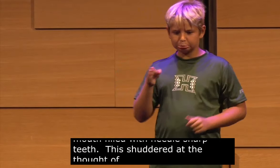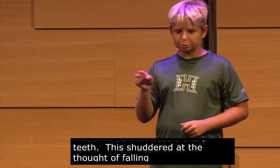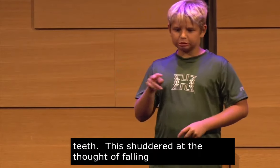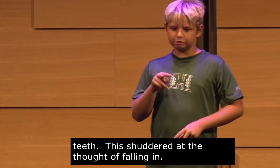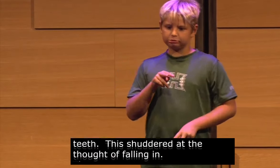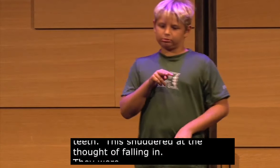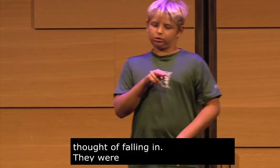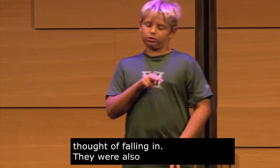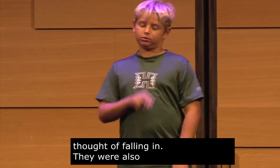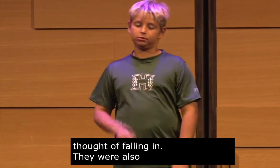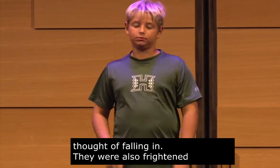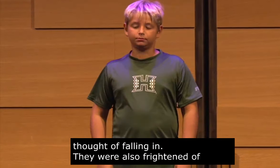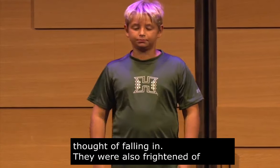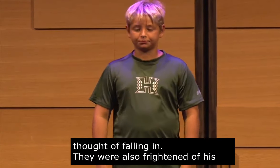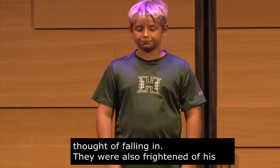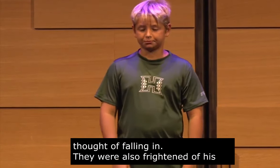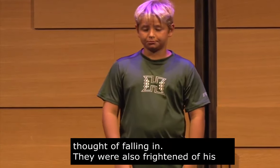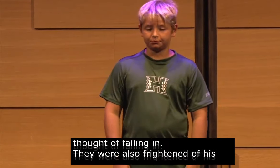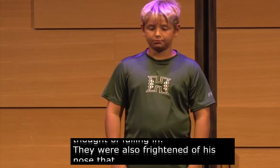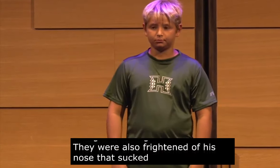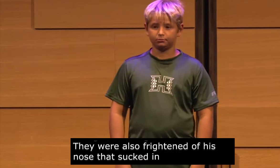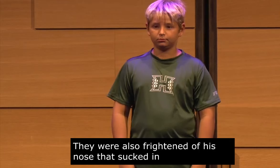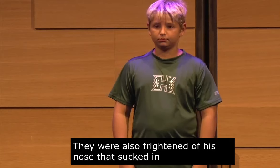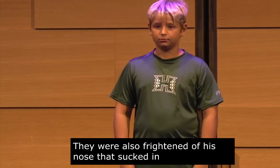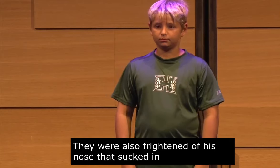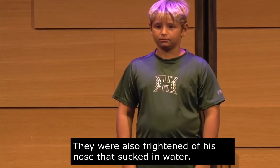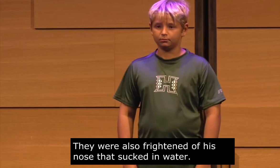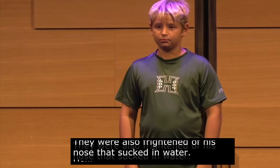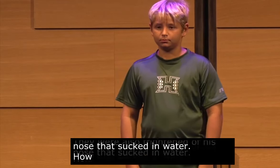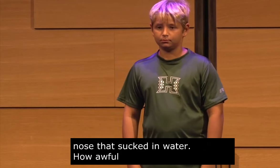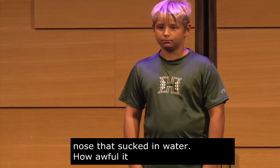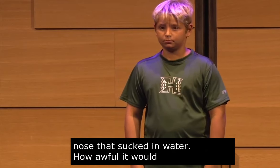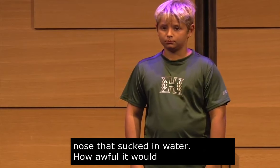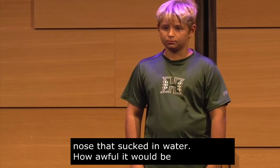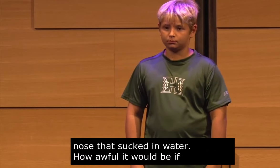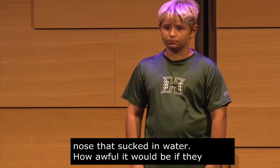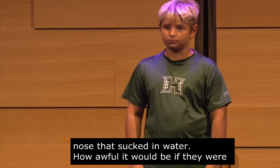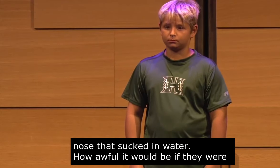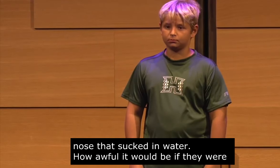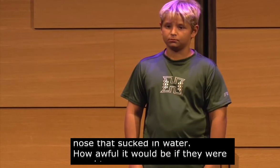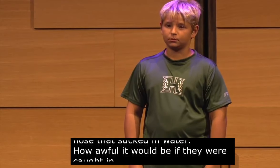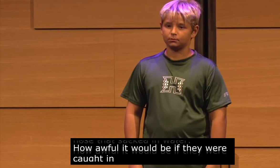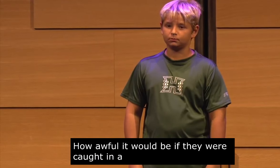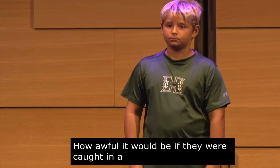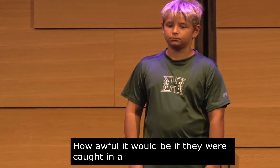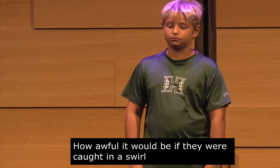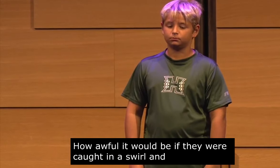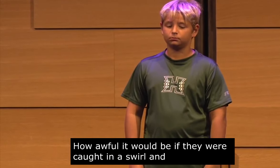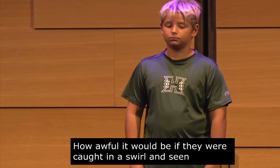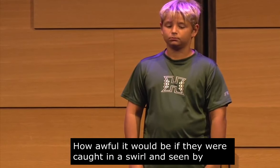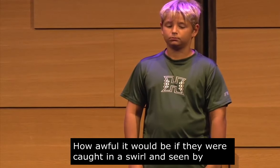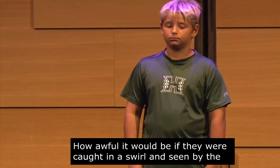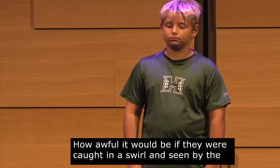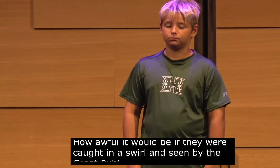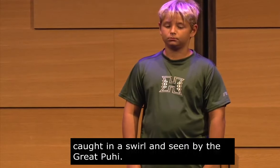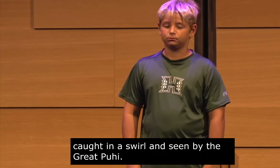falling in. They were also frightened of his nose that sucked in water. How awful it would be if they were caught in a swirl and seen by the great